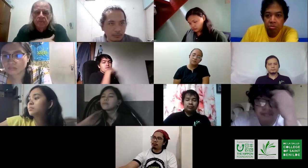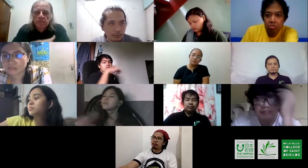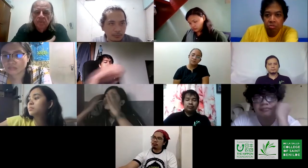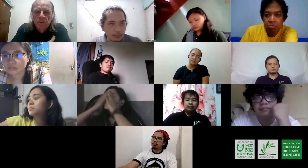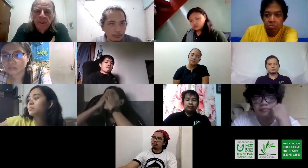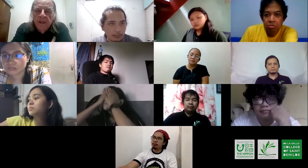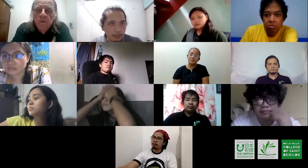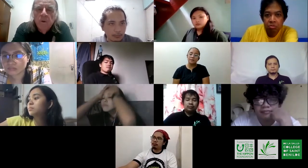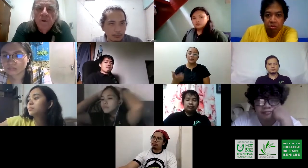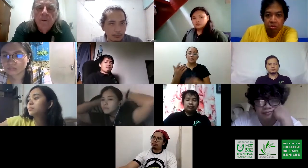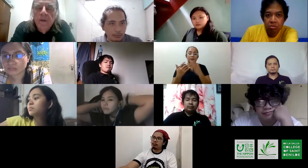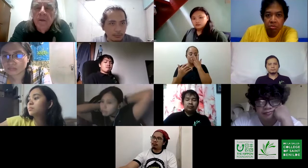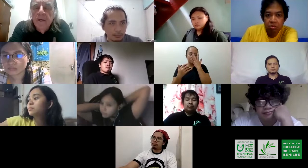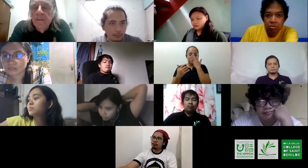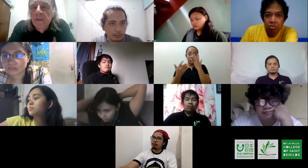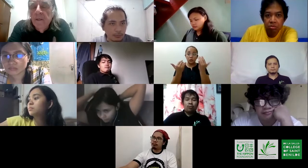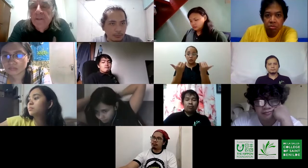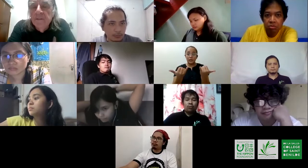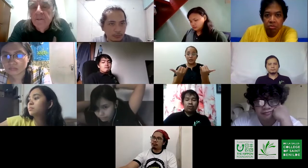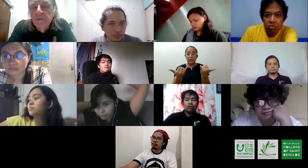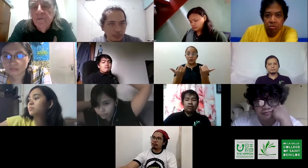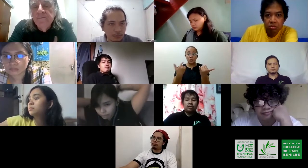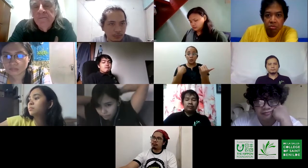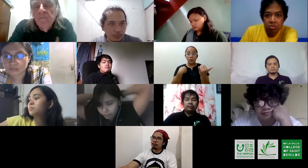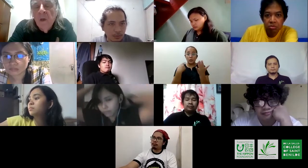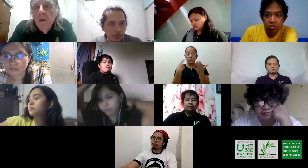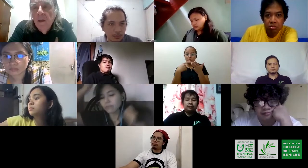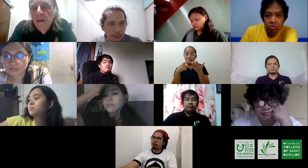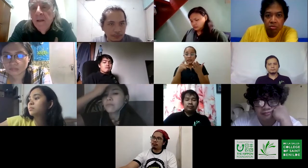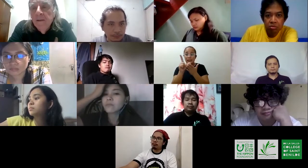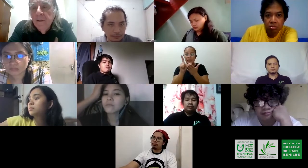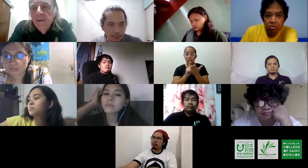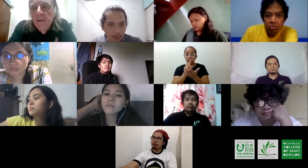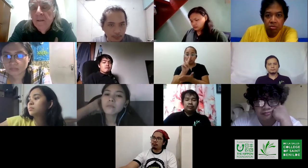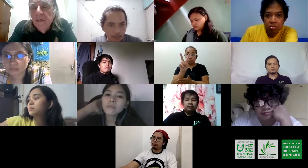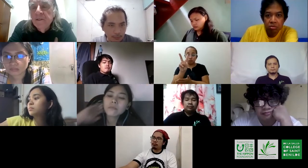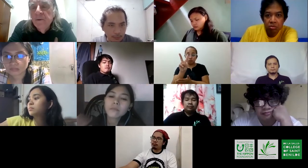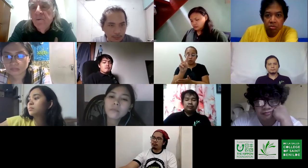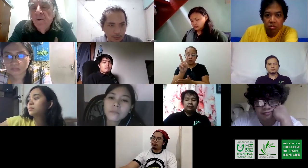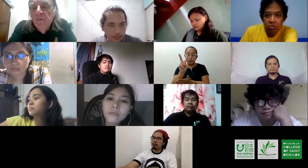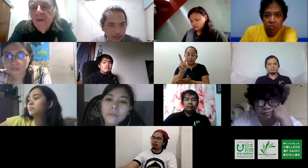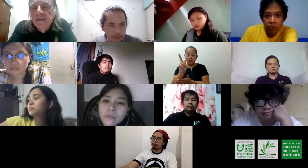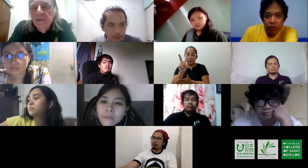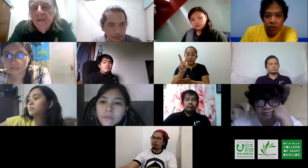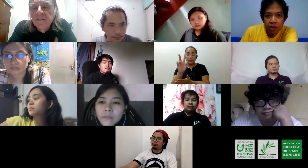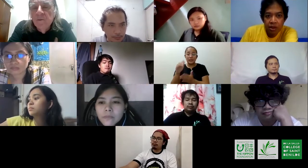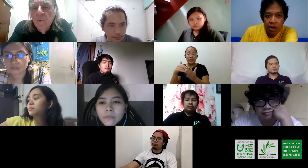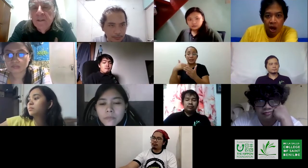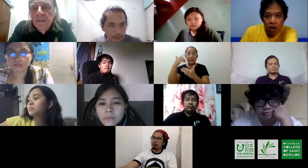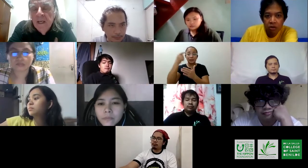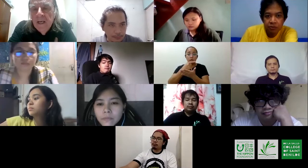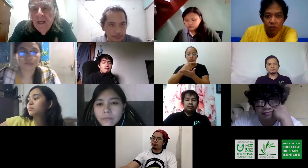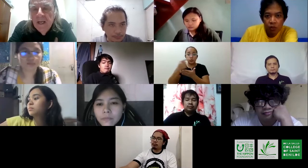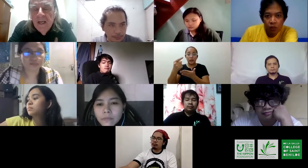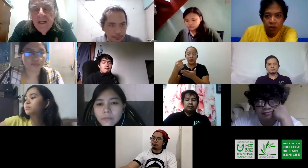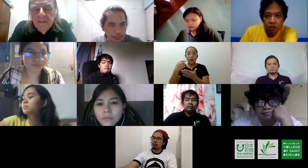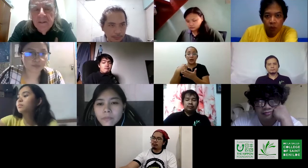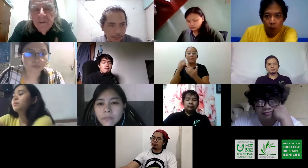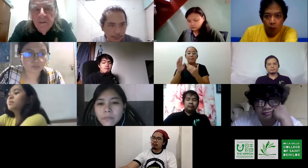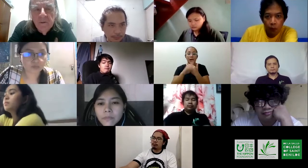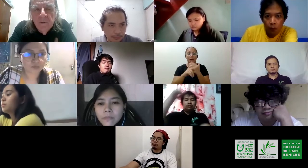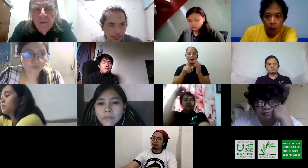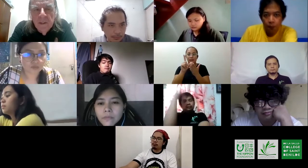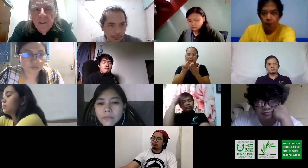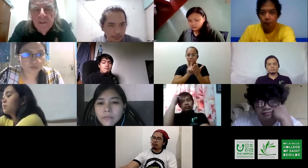So today we'll only look at lesson 2, and then next week we'll come back to lesson 1.